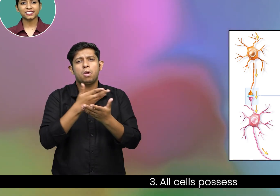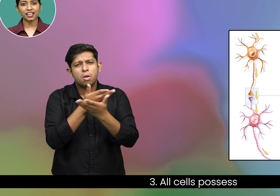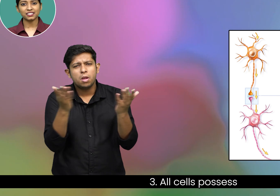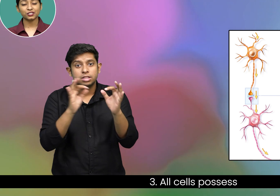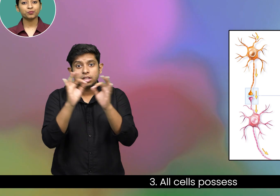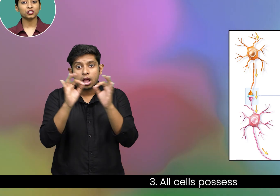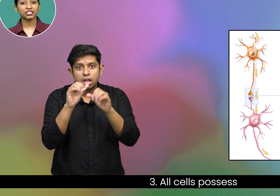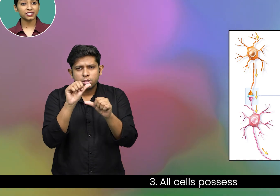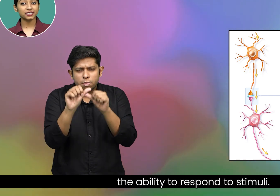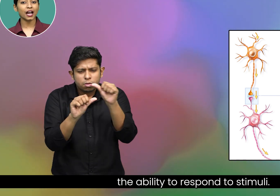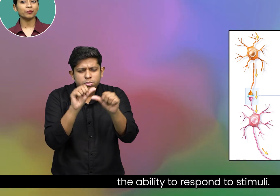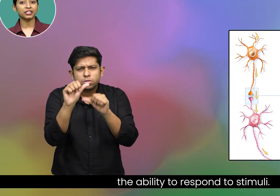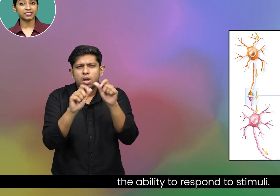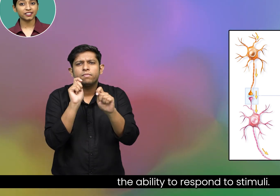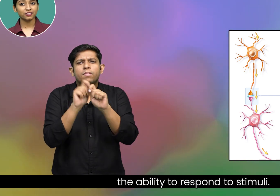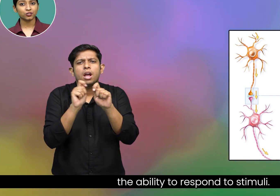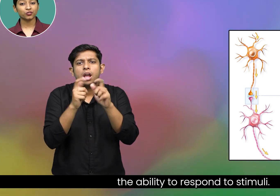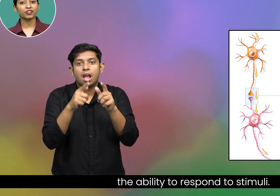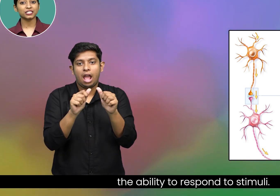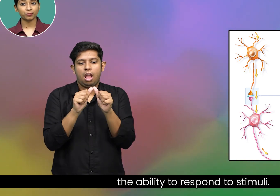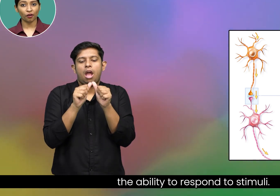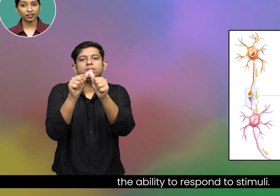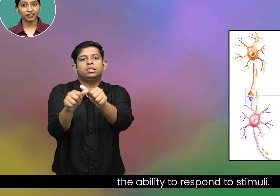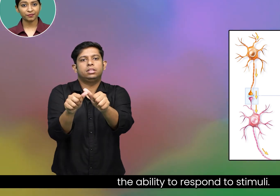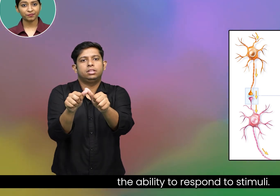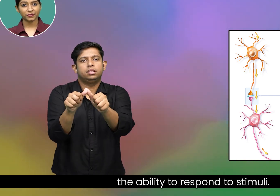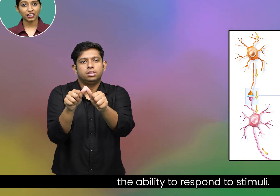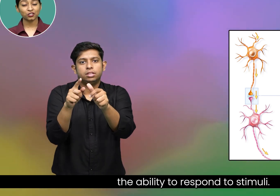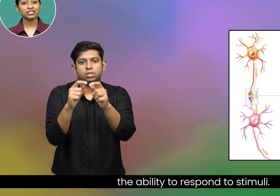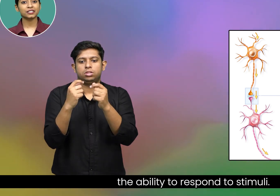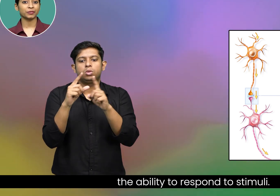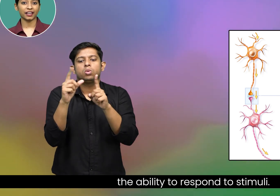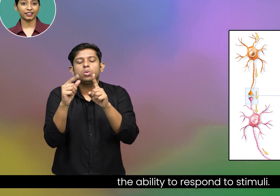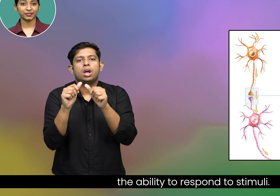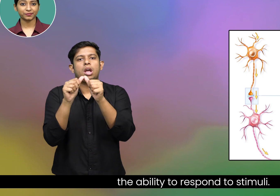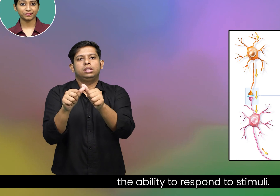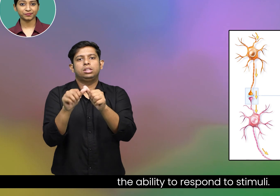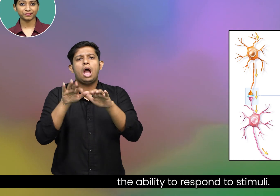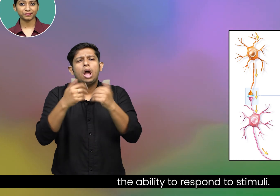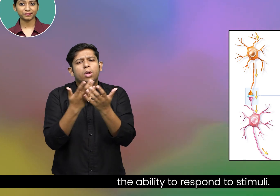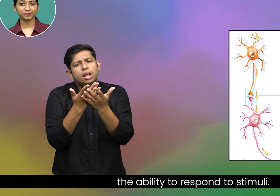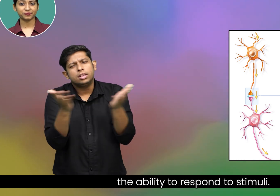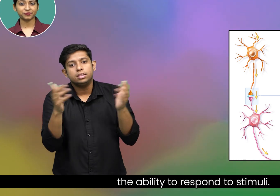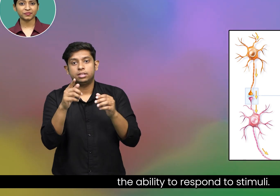All cells possess the ability to respond to stimuli.